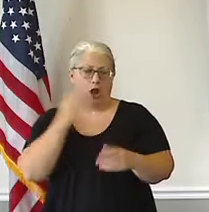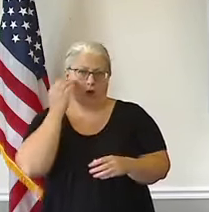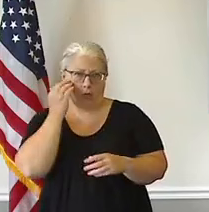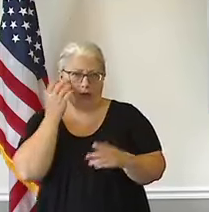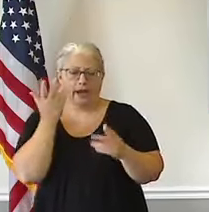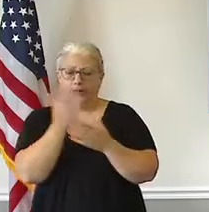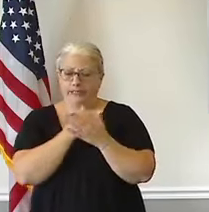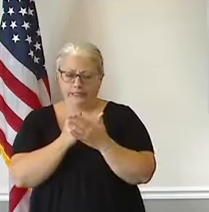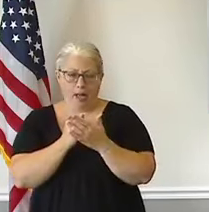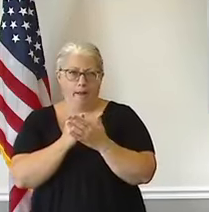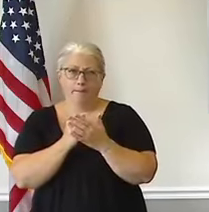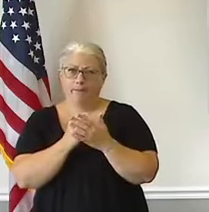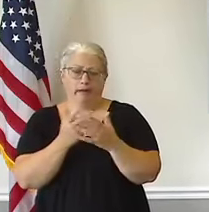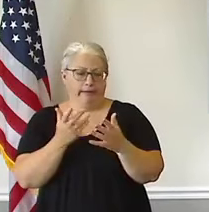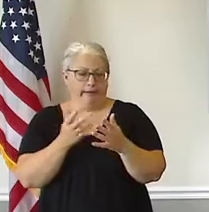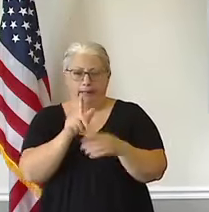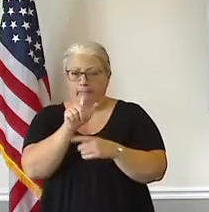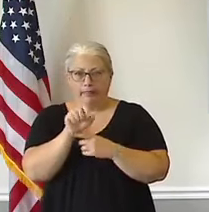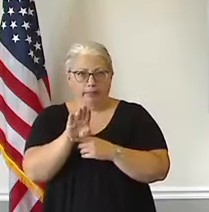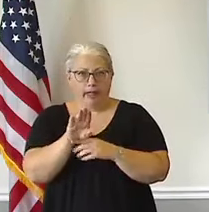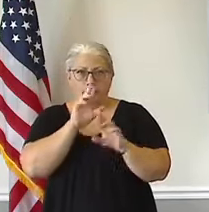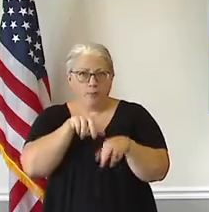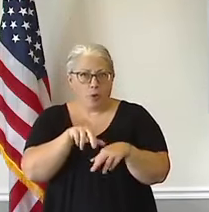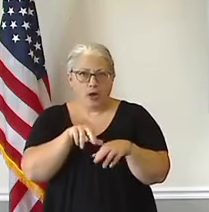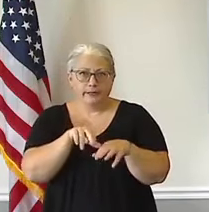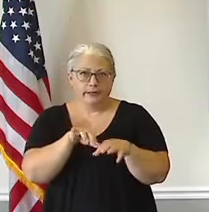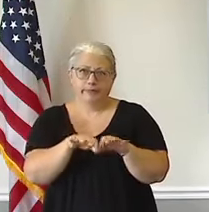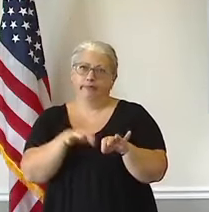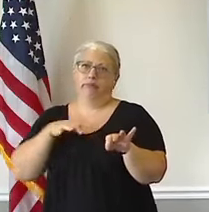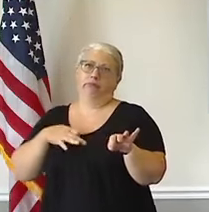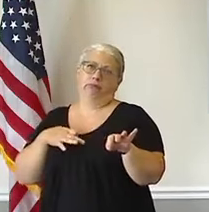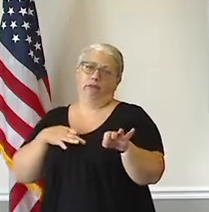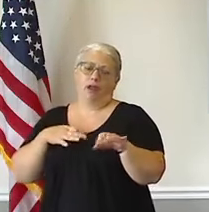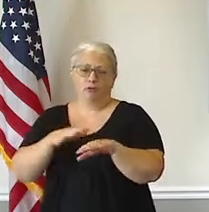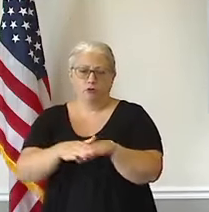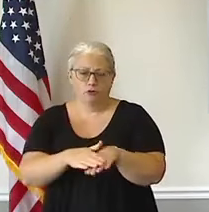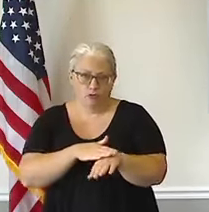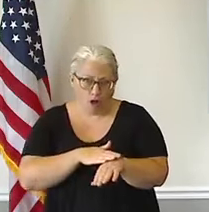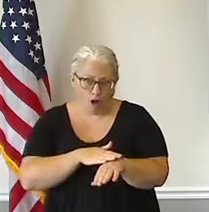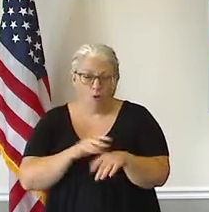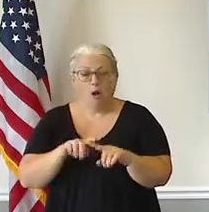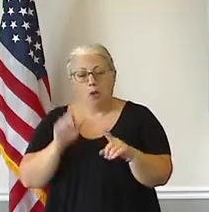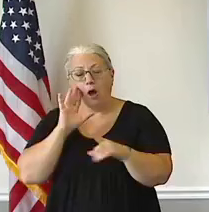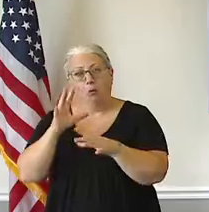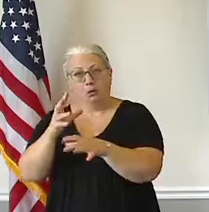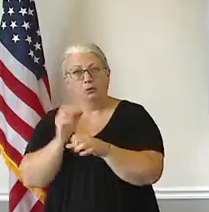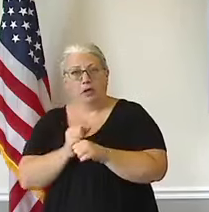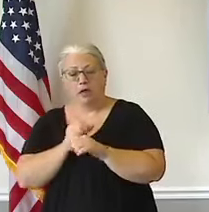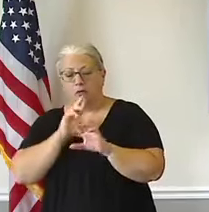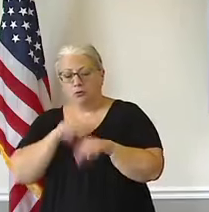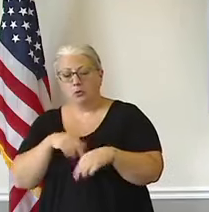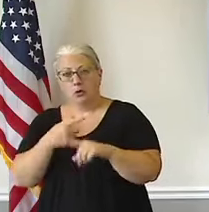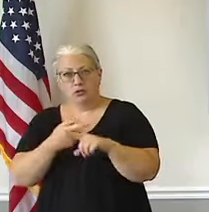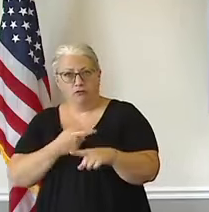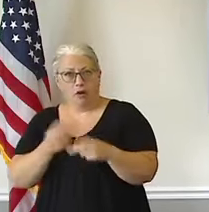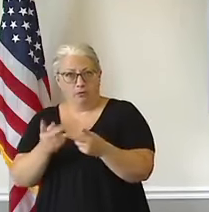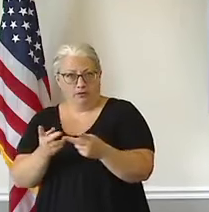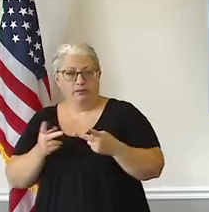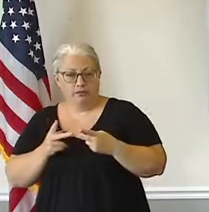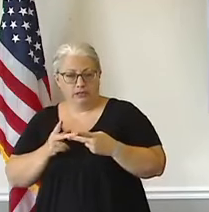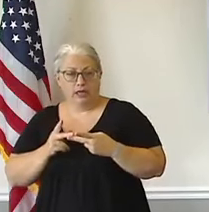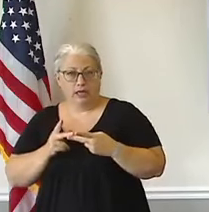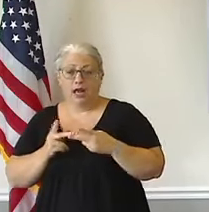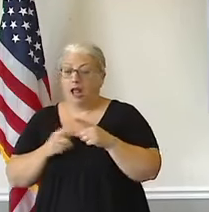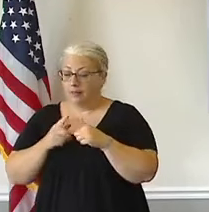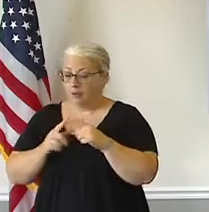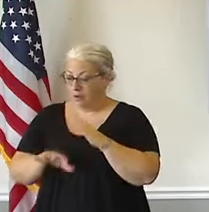unfortunately, there are some delays in getting lab reports, but many times we will get the report from the facility, or we'll